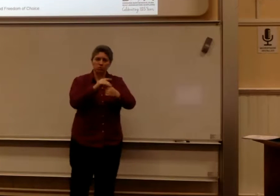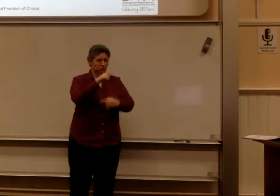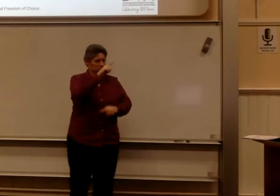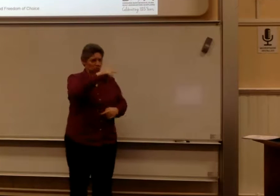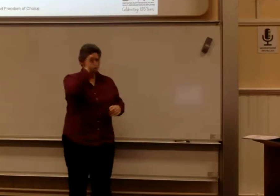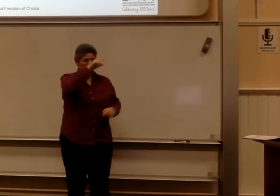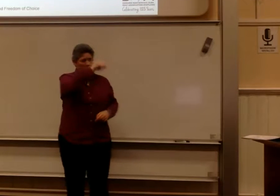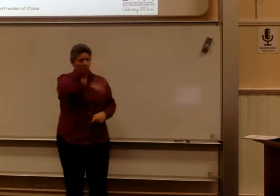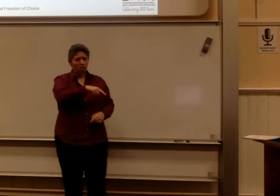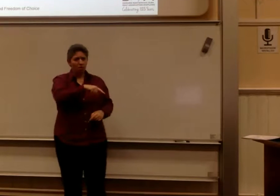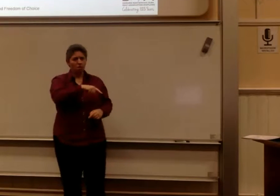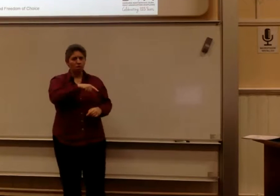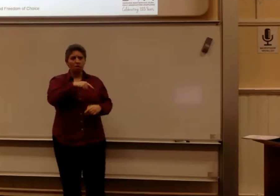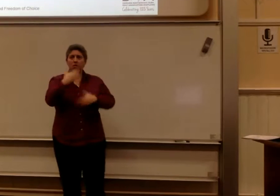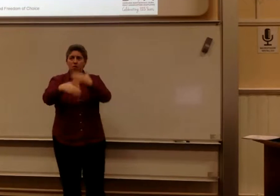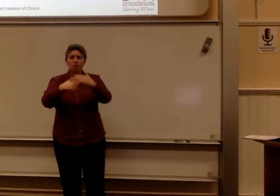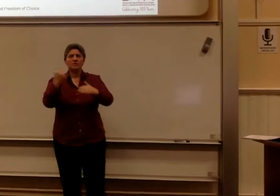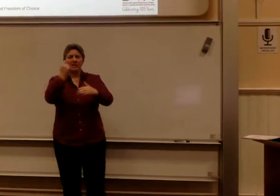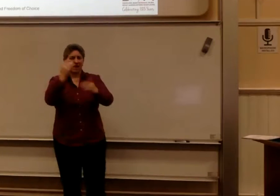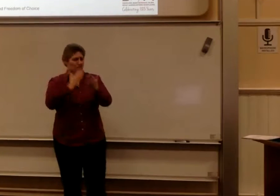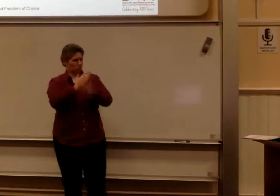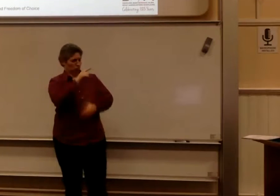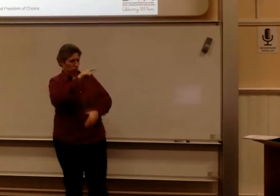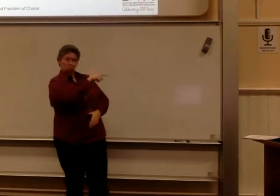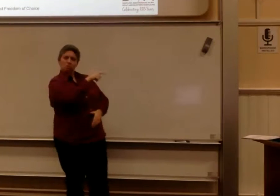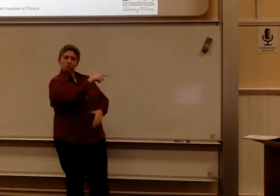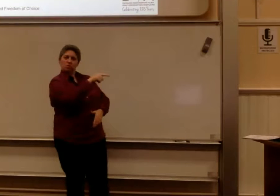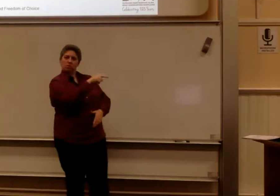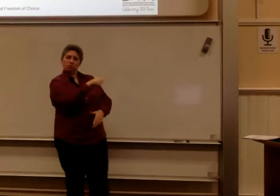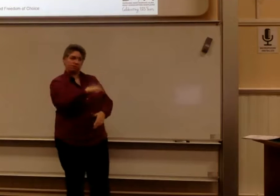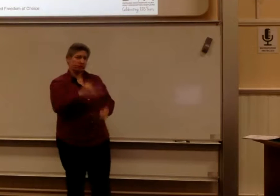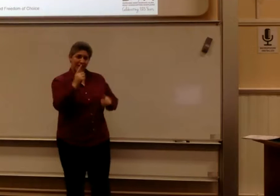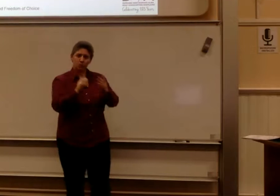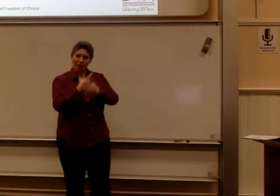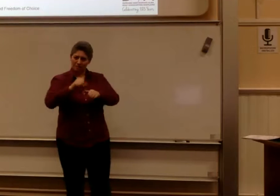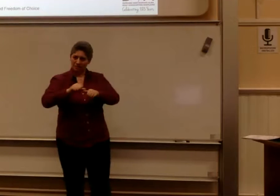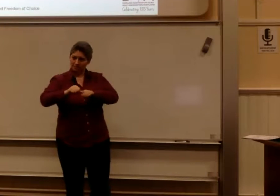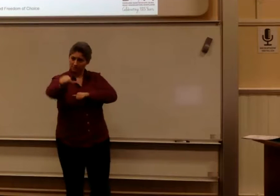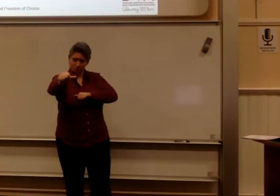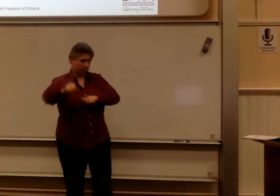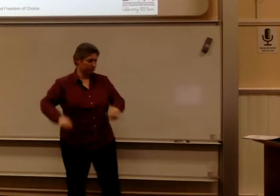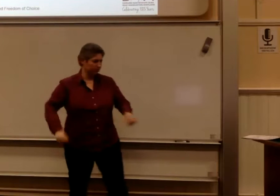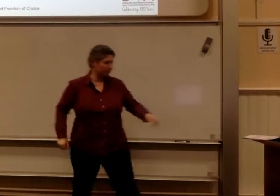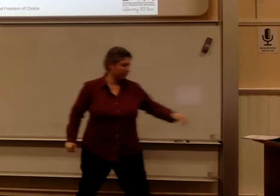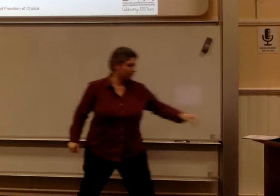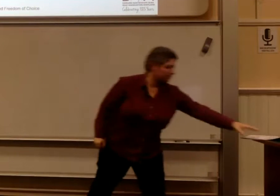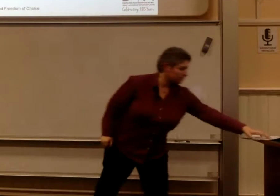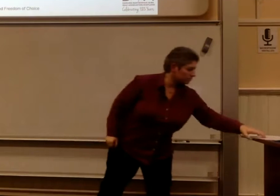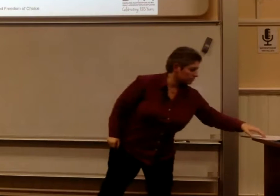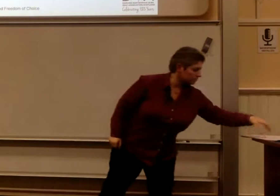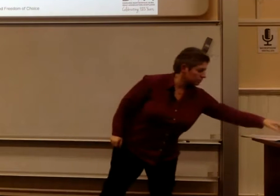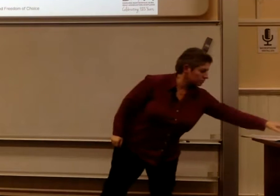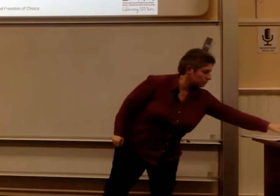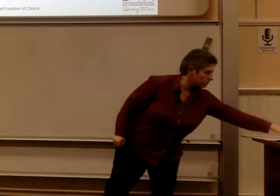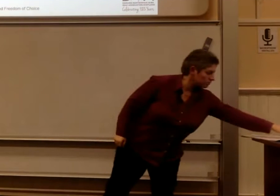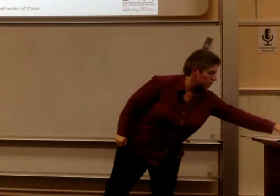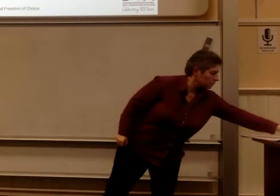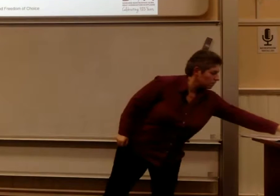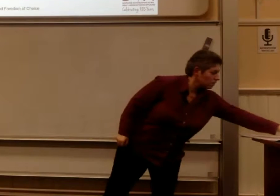parts to work together to make sure that everything was moving. So the success, I think, really is owed to these 4 key